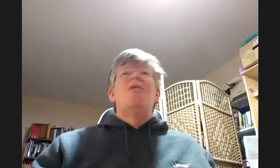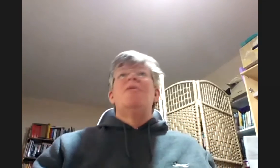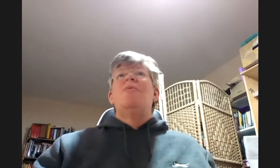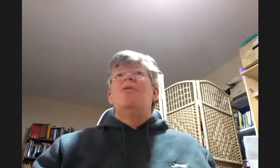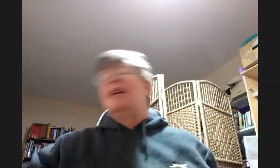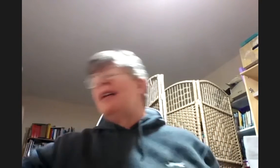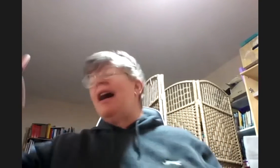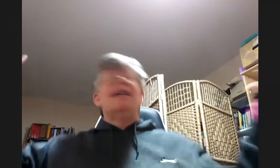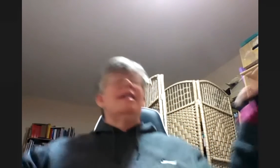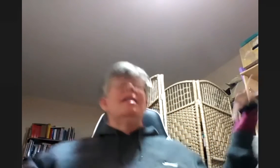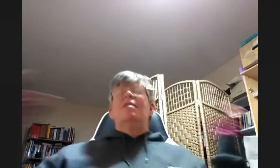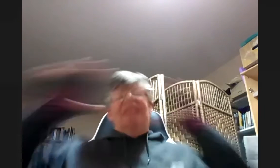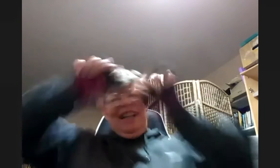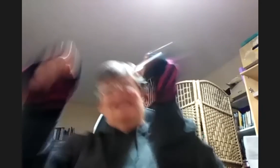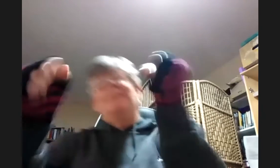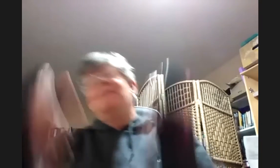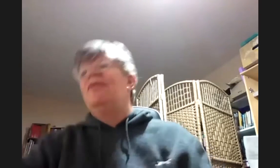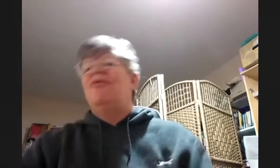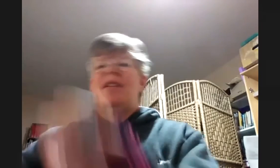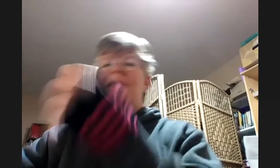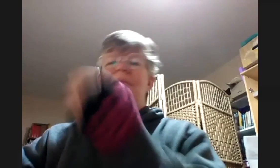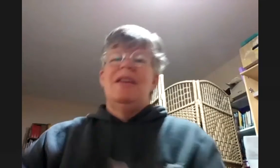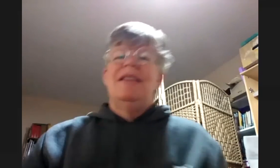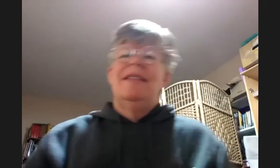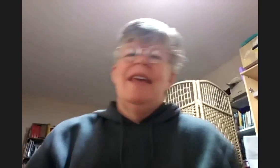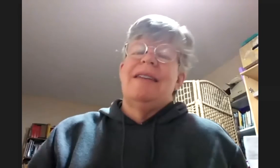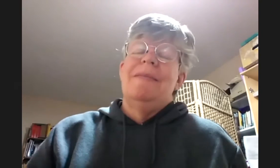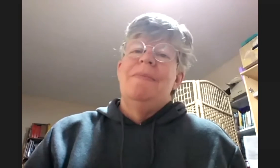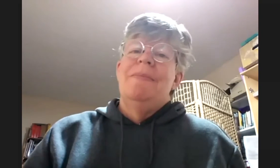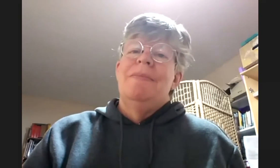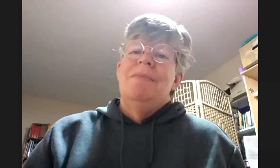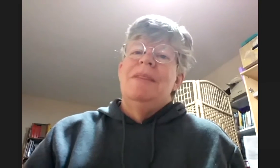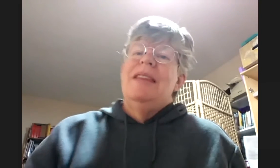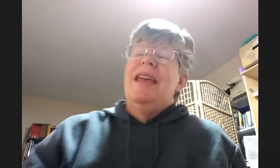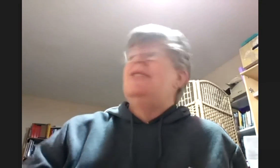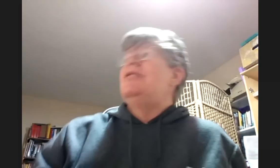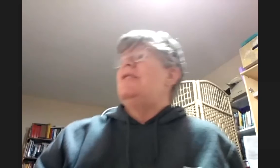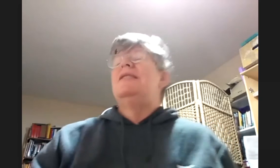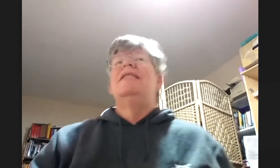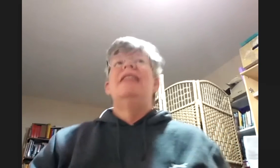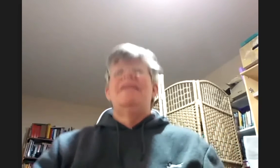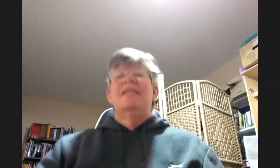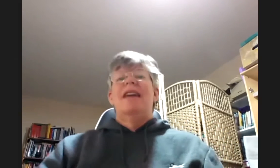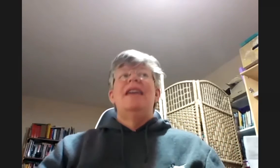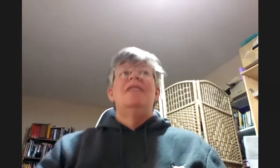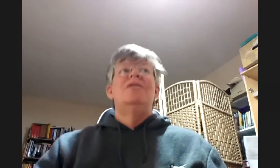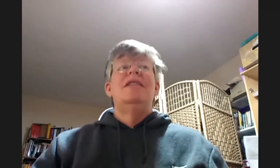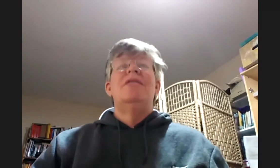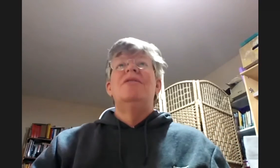a warning, cock-a-doodle, and Fox broke his neck. But the hen, she was still outside, and she heard the